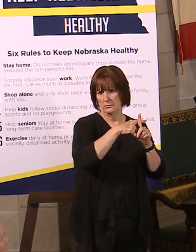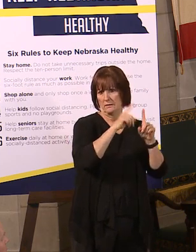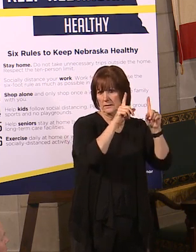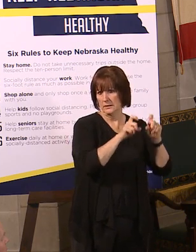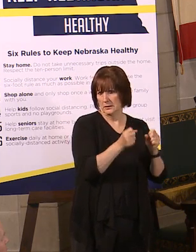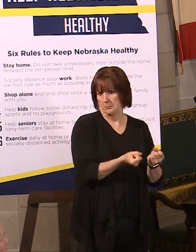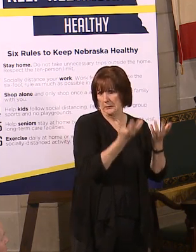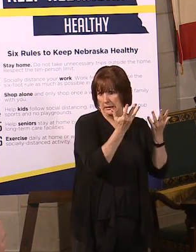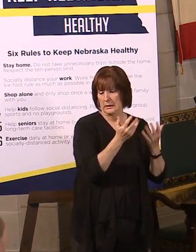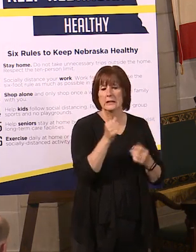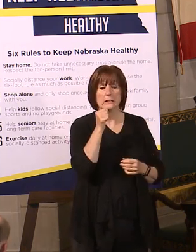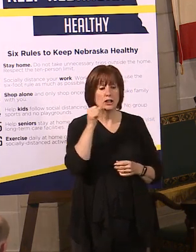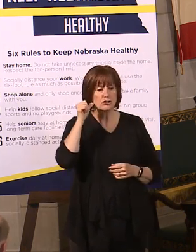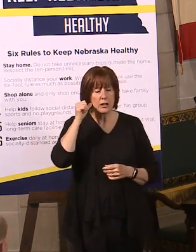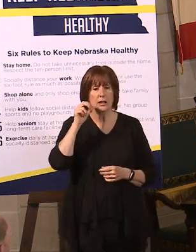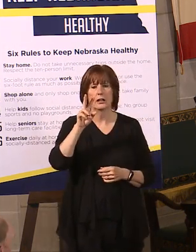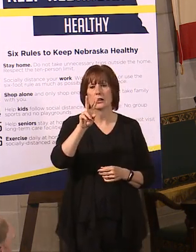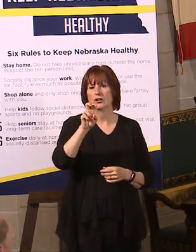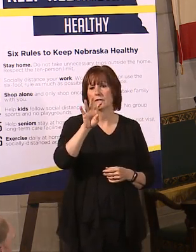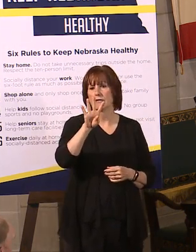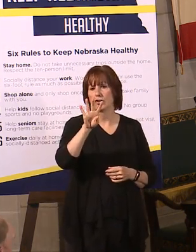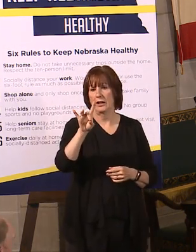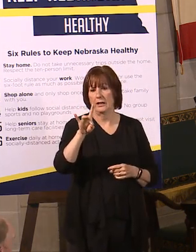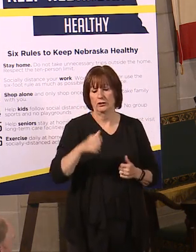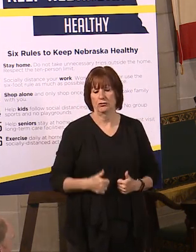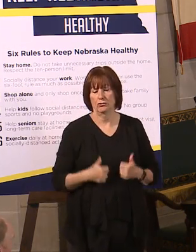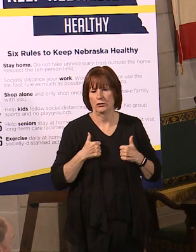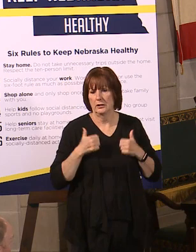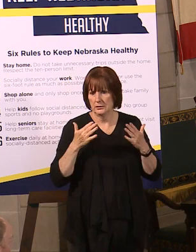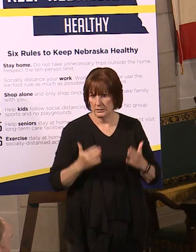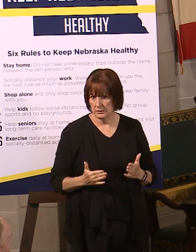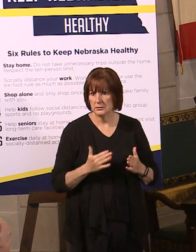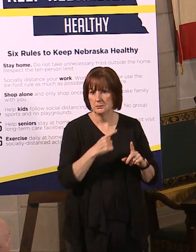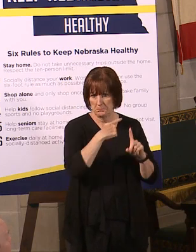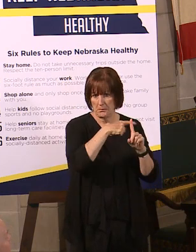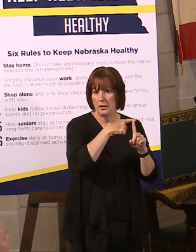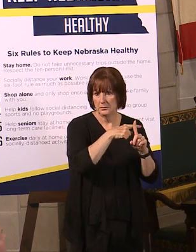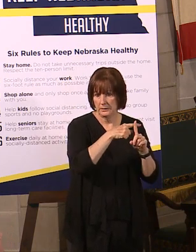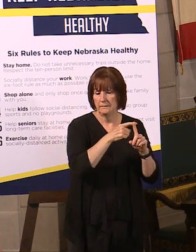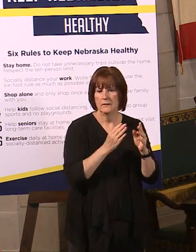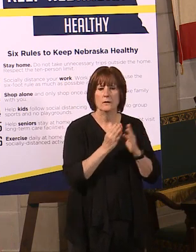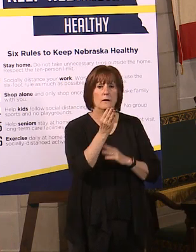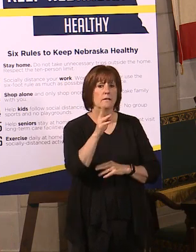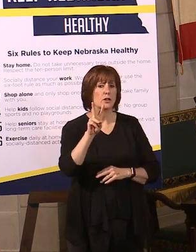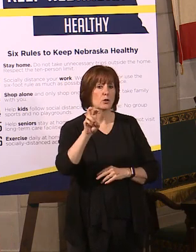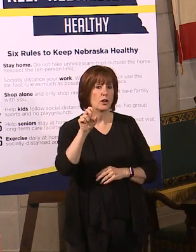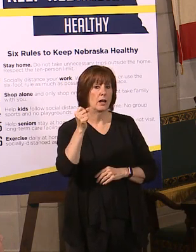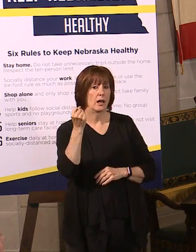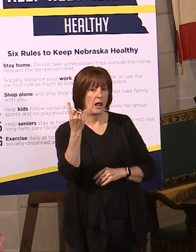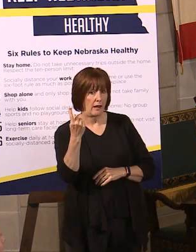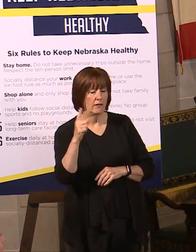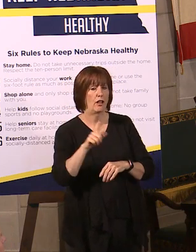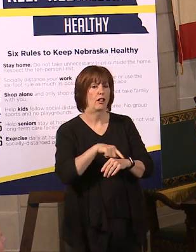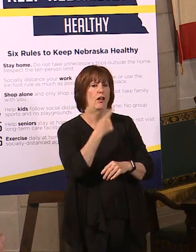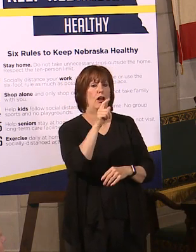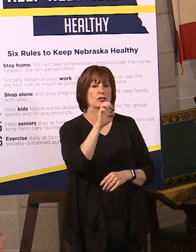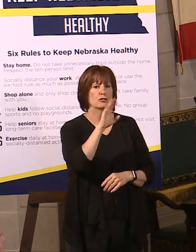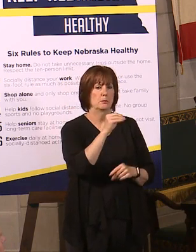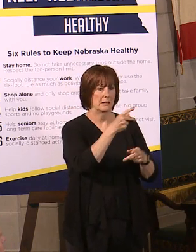we, as of yesterday, had 248 residents test positive and over 211 long-term care